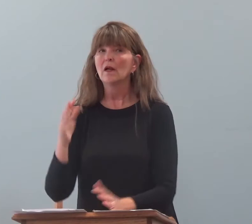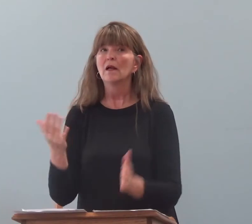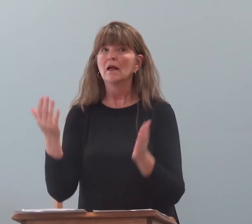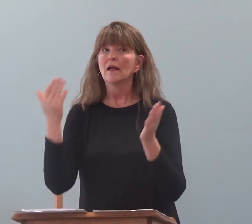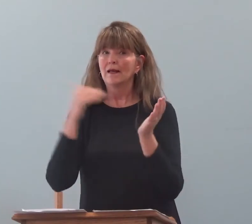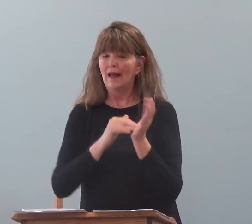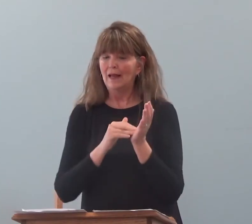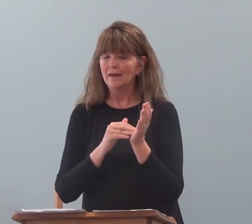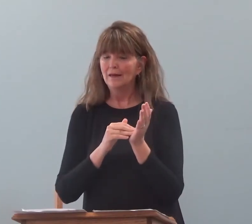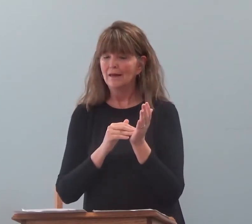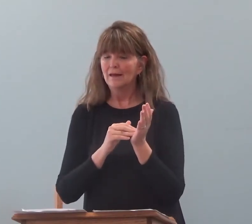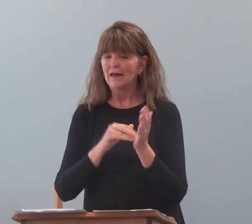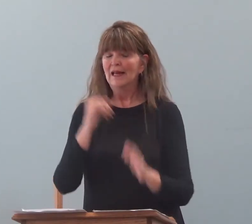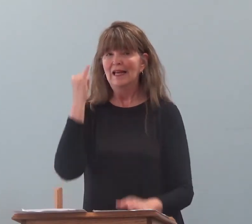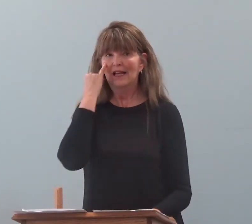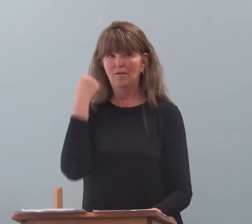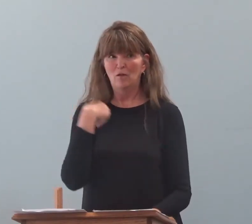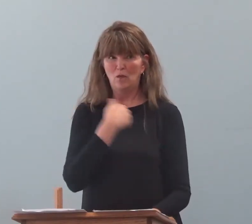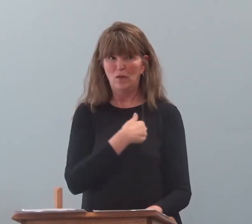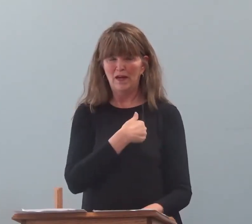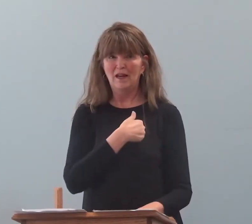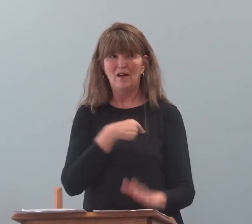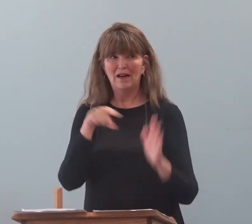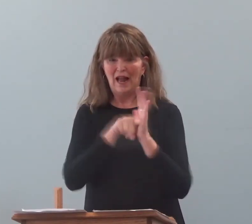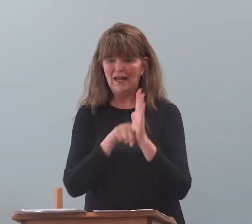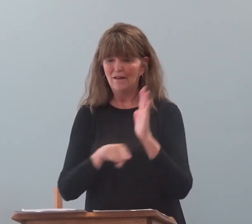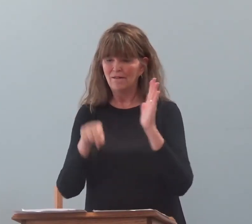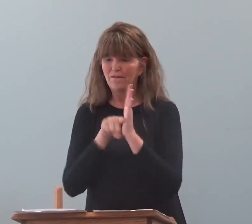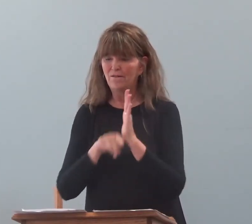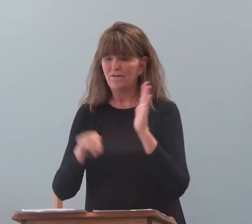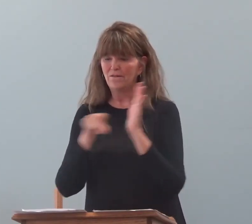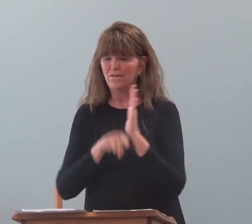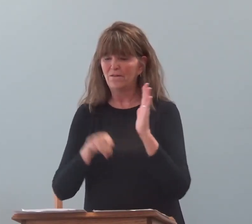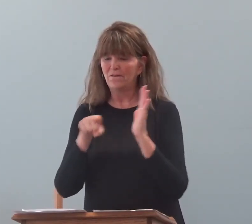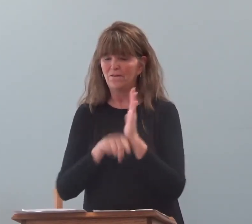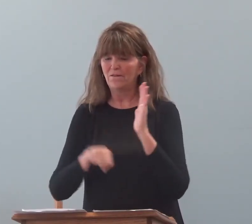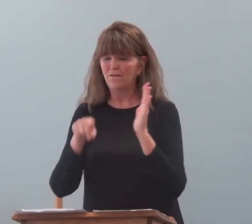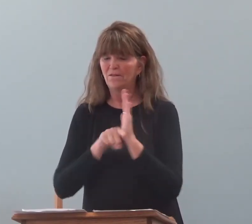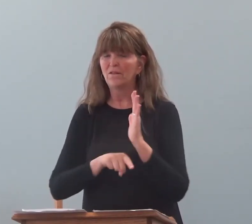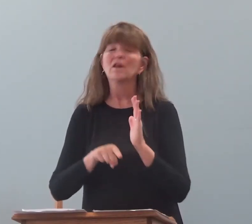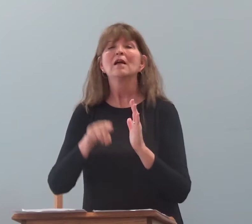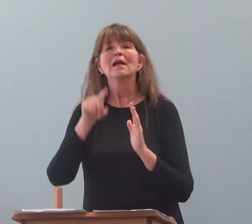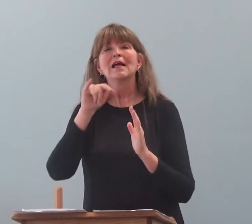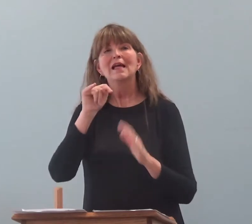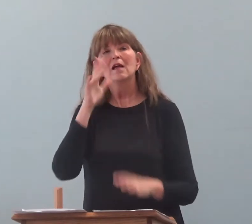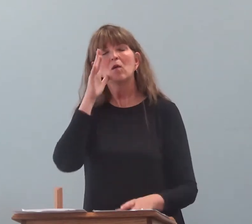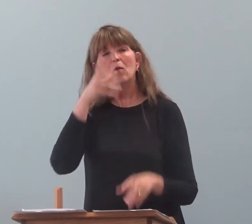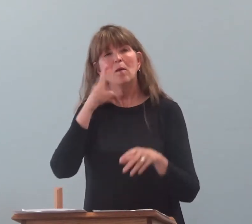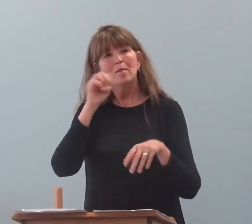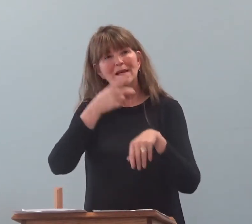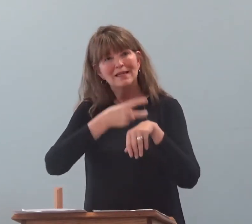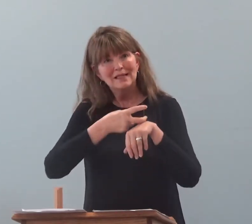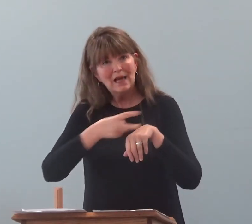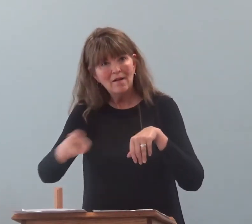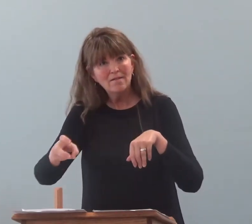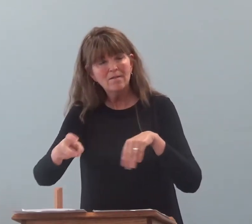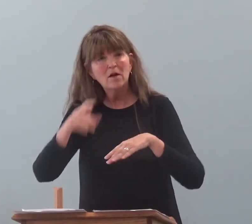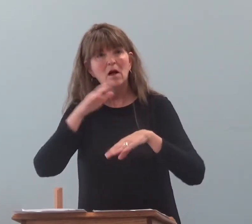practice, and see what happens. But once again, I want to reiterate, if we see things negatively,